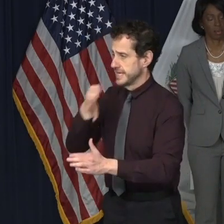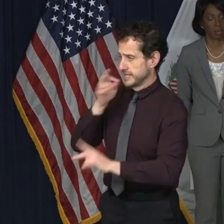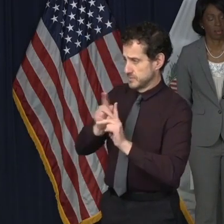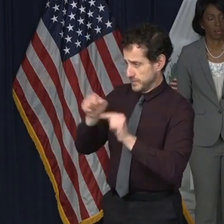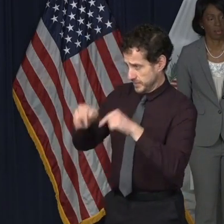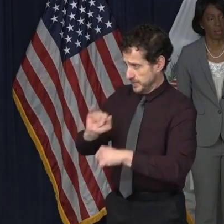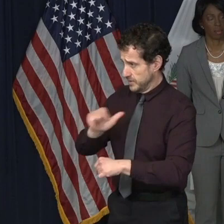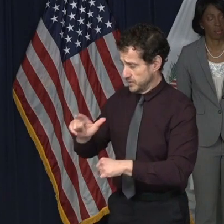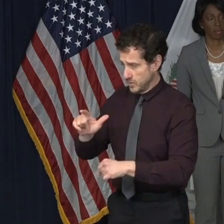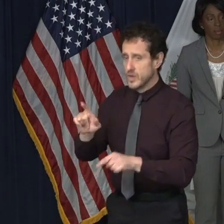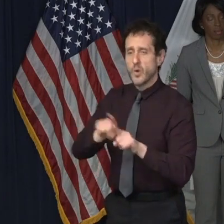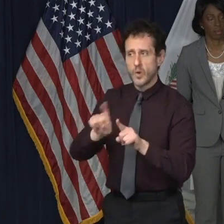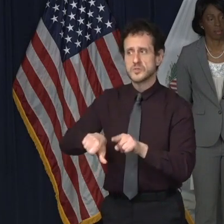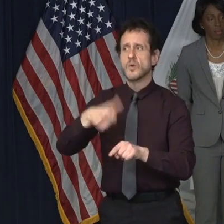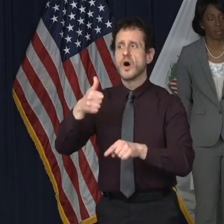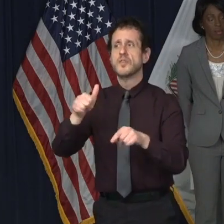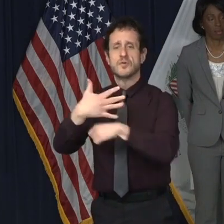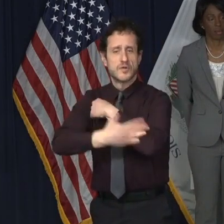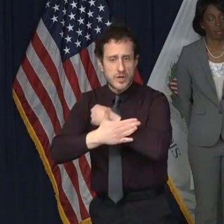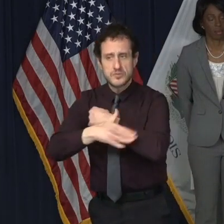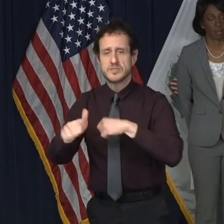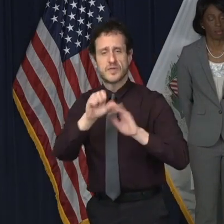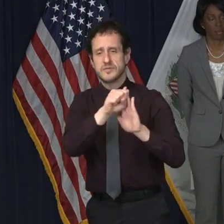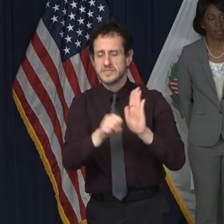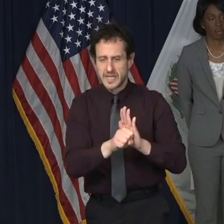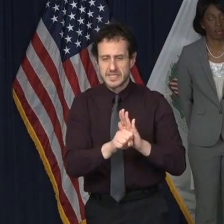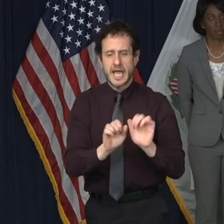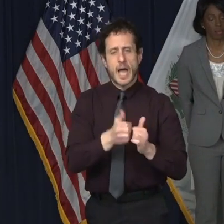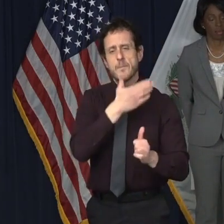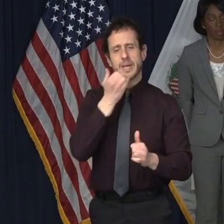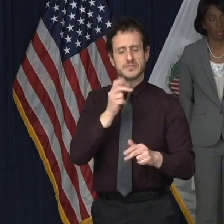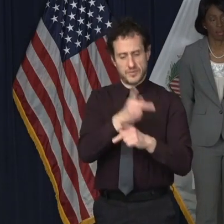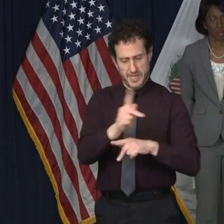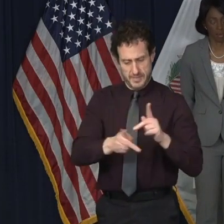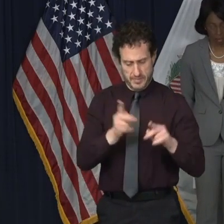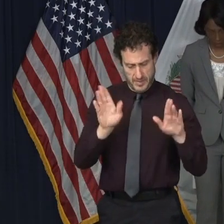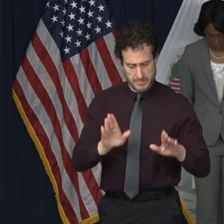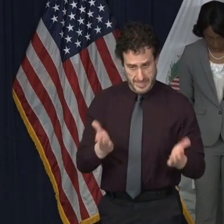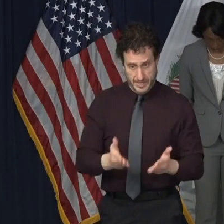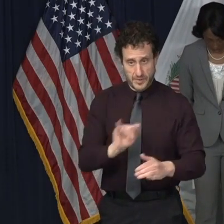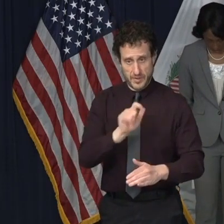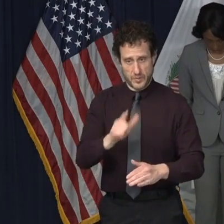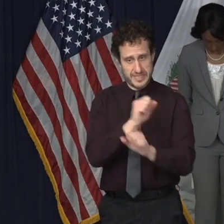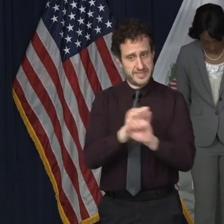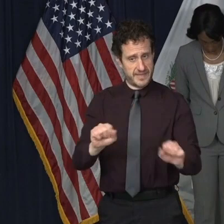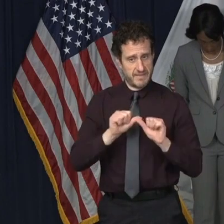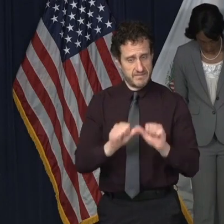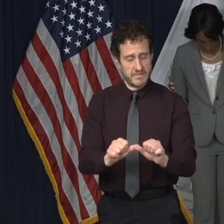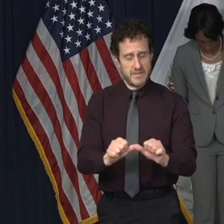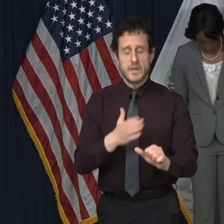across the world on how best to keep our people safe. My